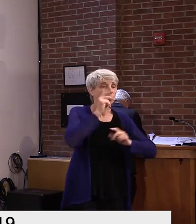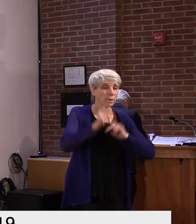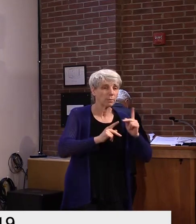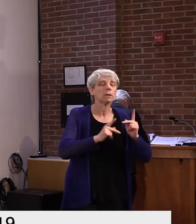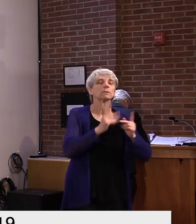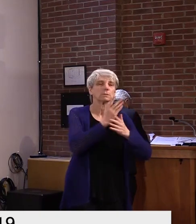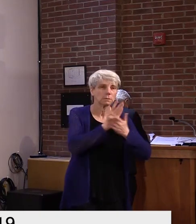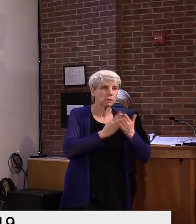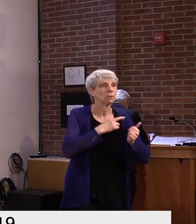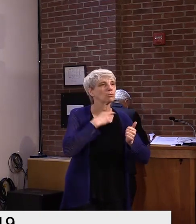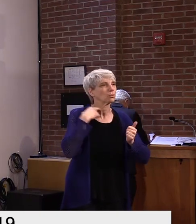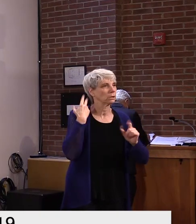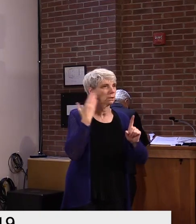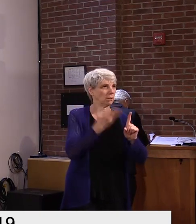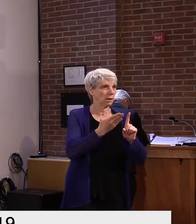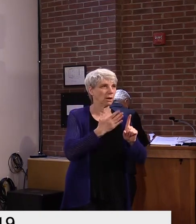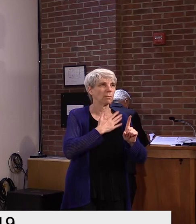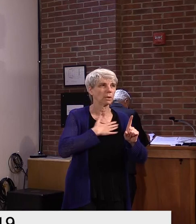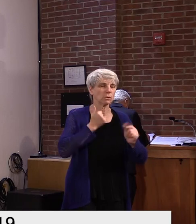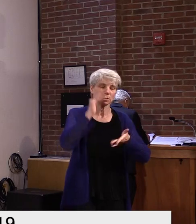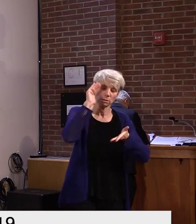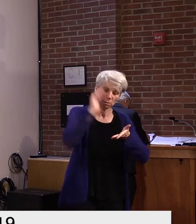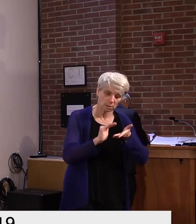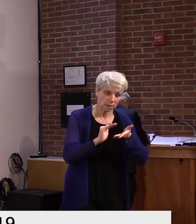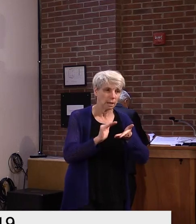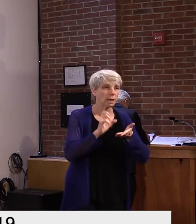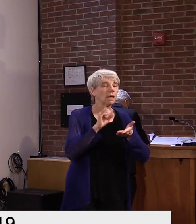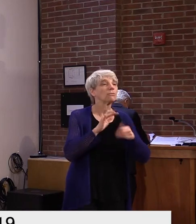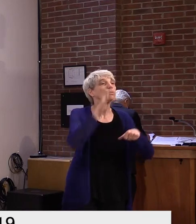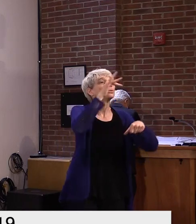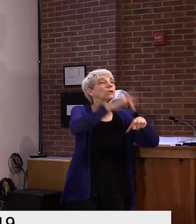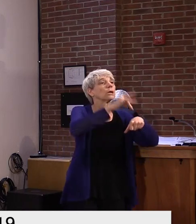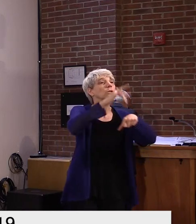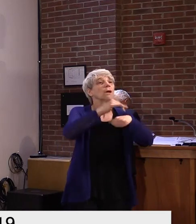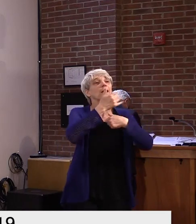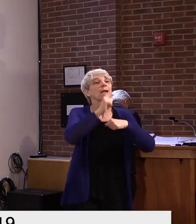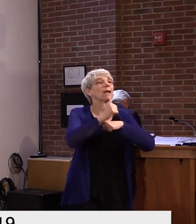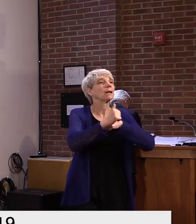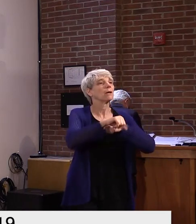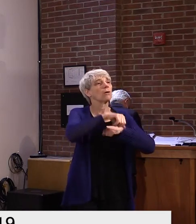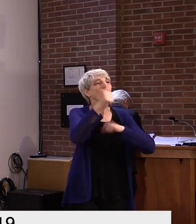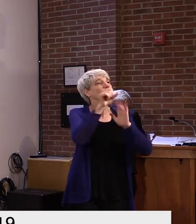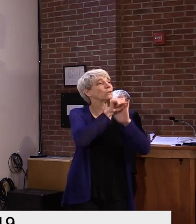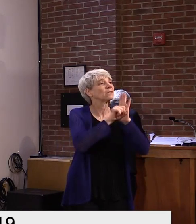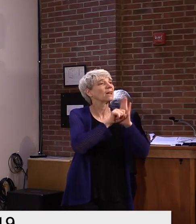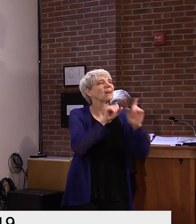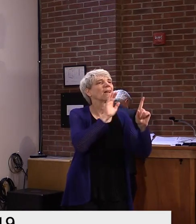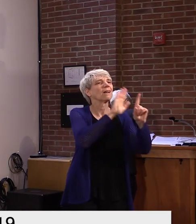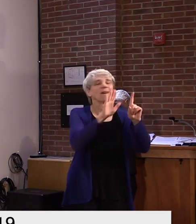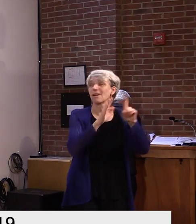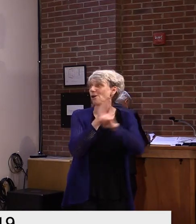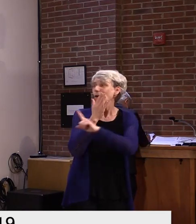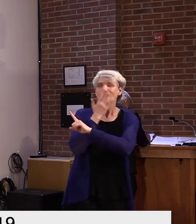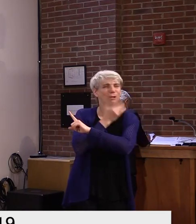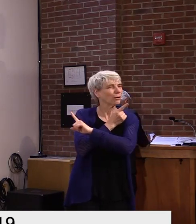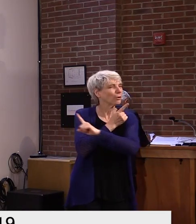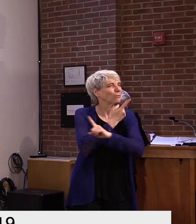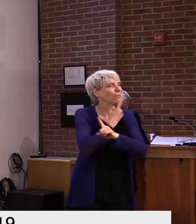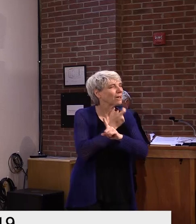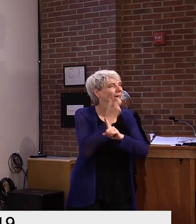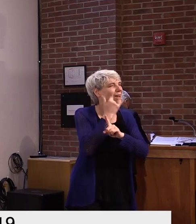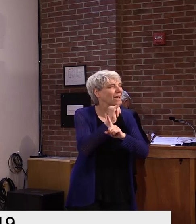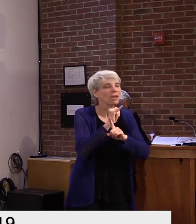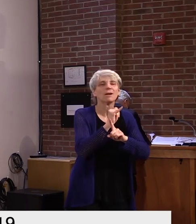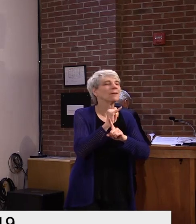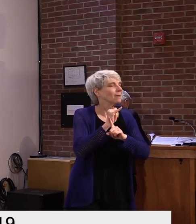out of state to any county not considered safe, you must quarantine for 14 days or get a test at day